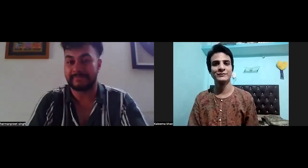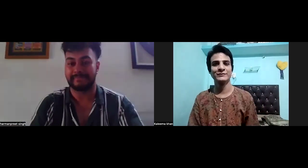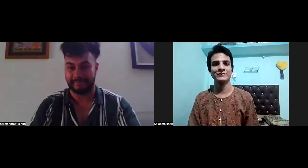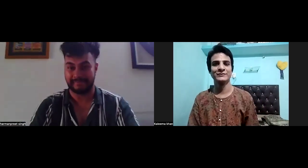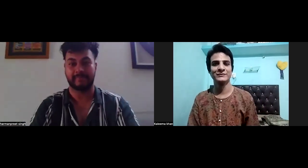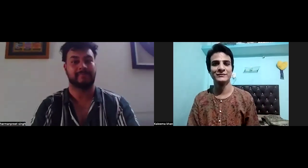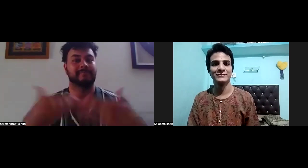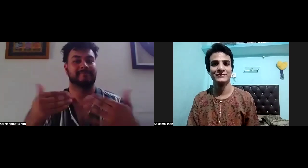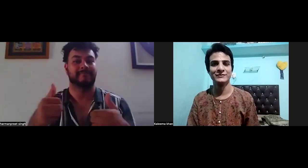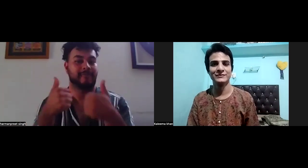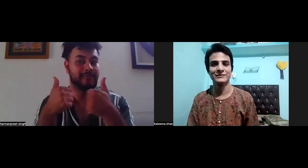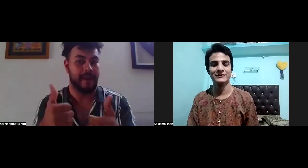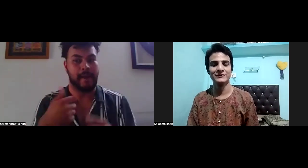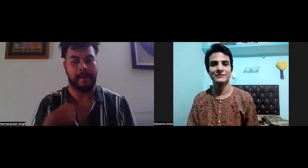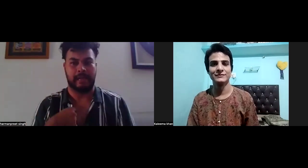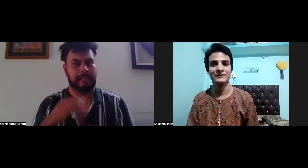a transgender person.